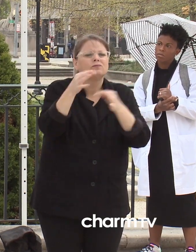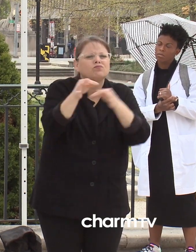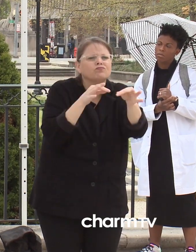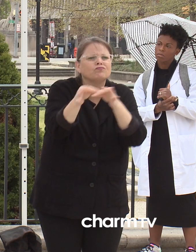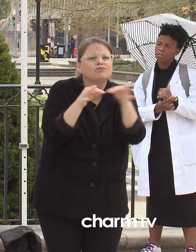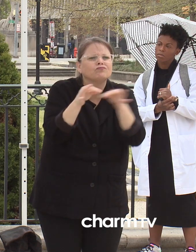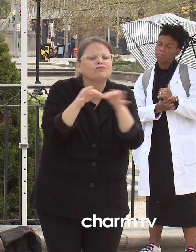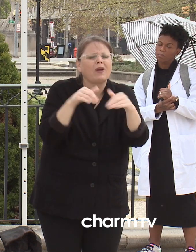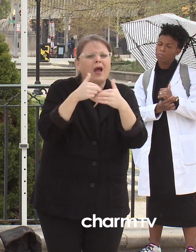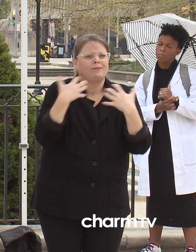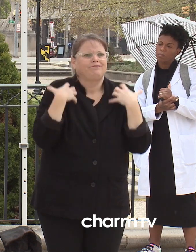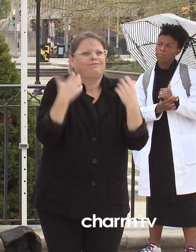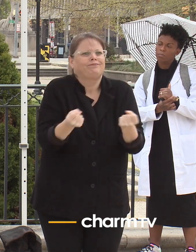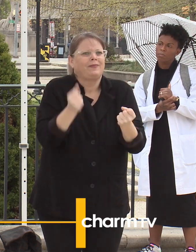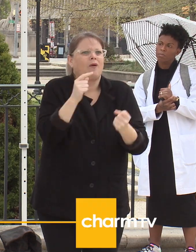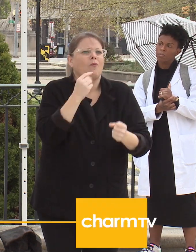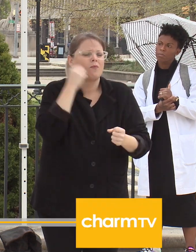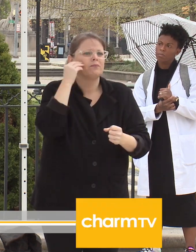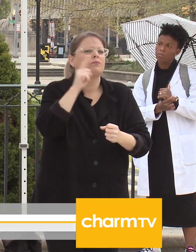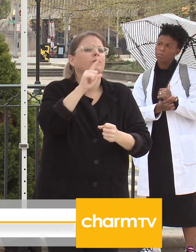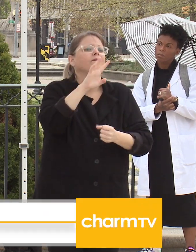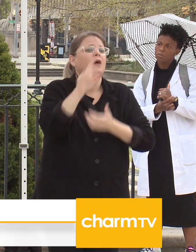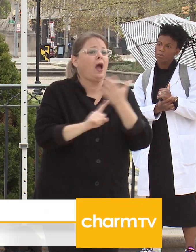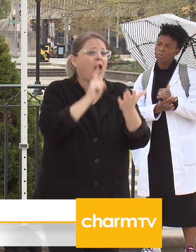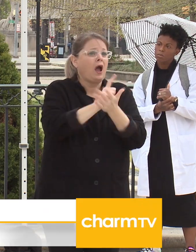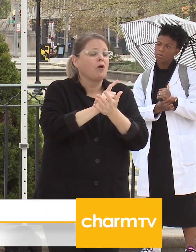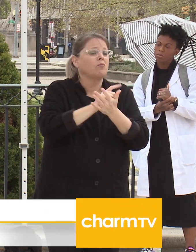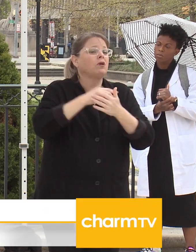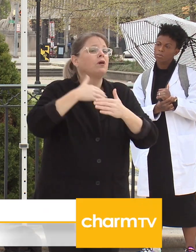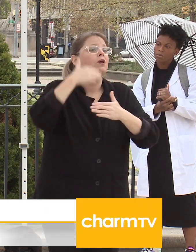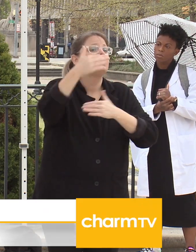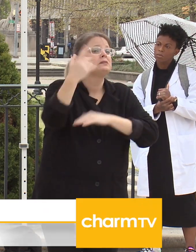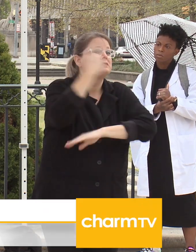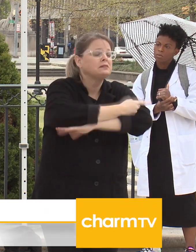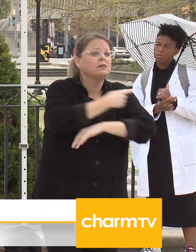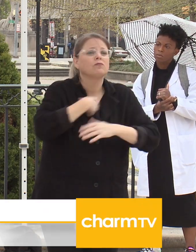we're going to call them and do a follow-up to make sure they're still okay or if they need any additional services.